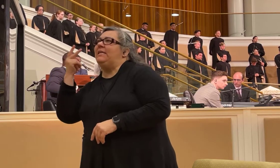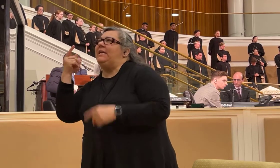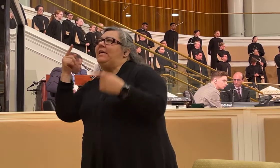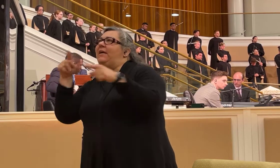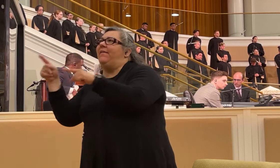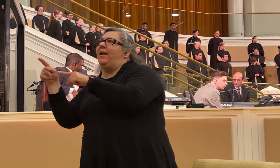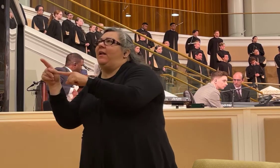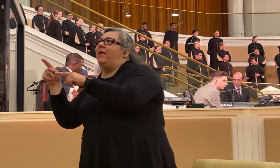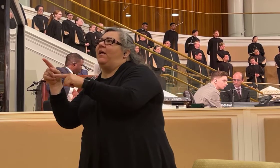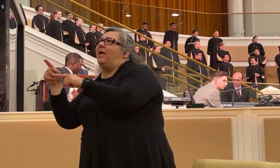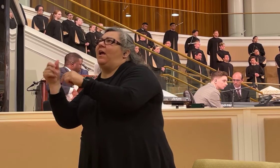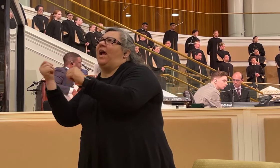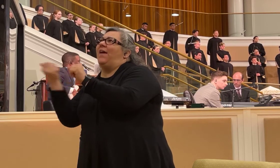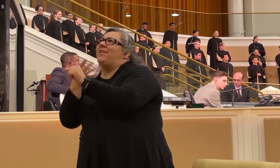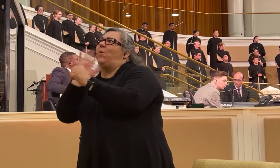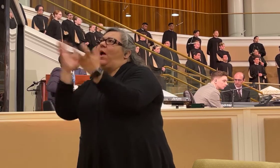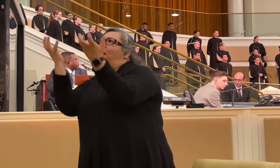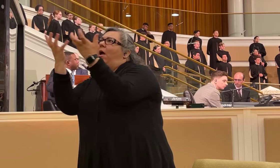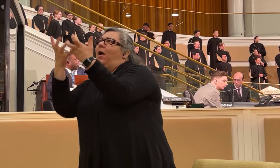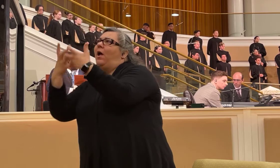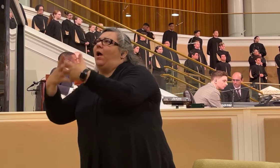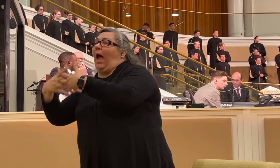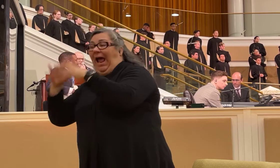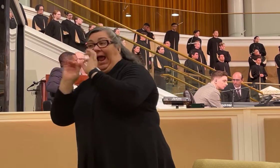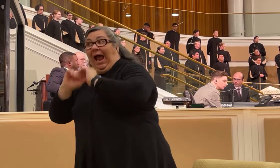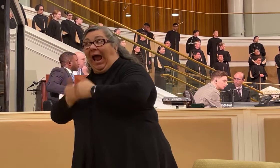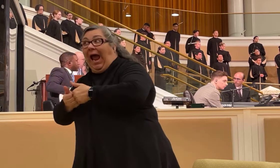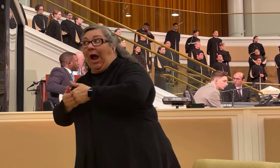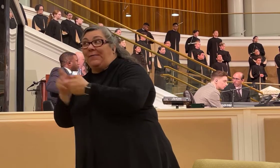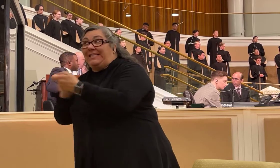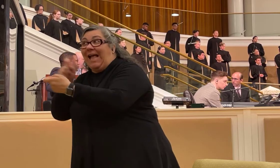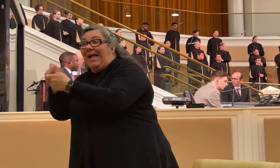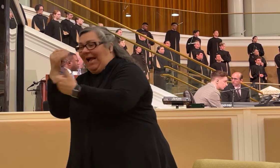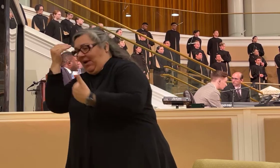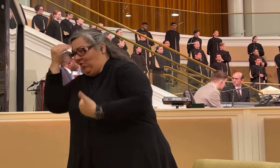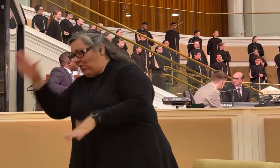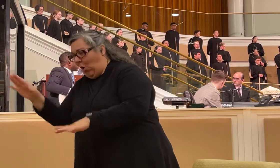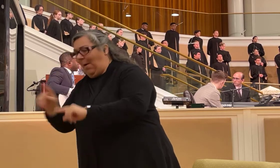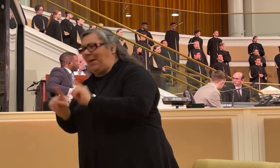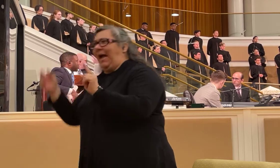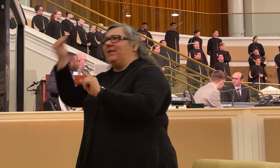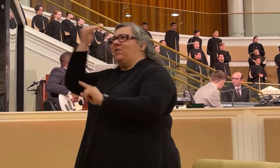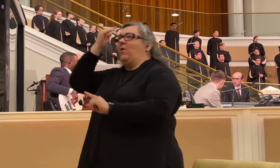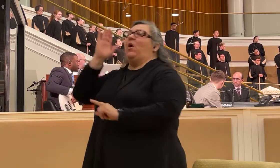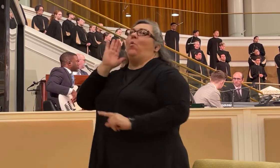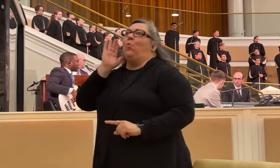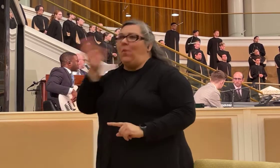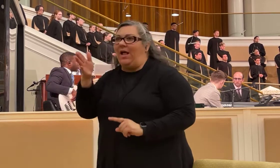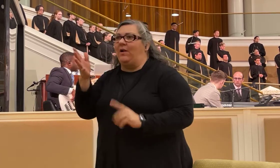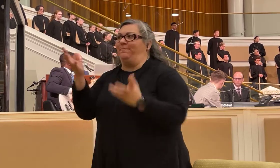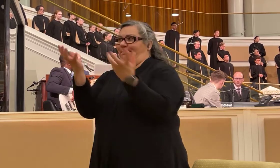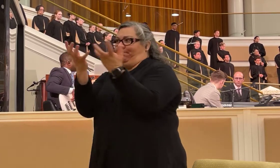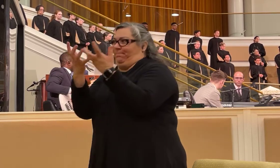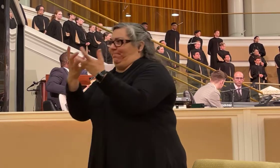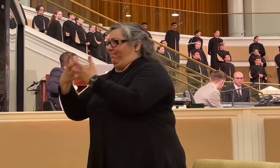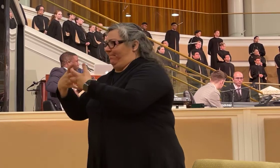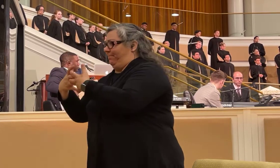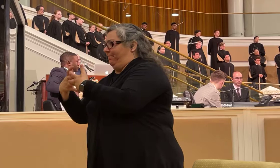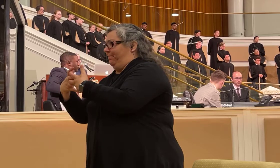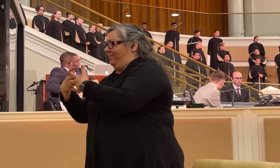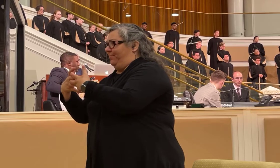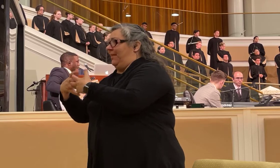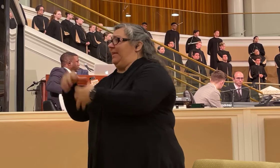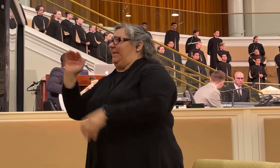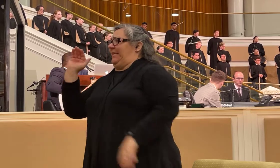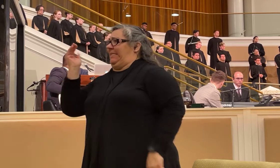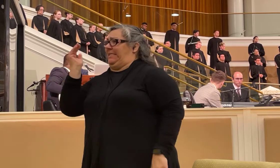the pieces are going to come together, even though he doesn't know how. And he knows how they're going to fit together. As outrageous as